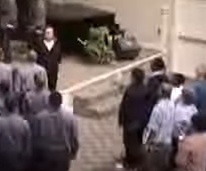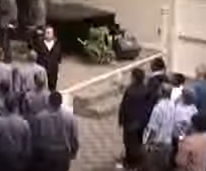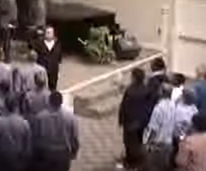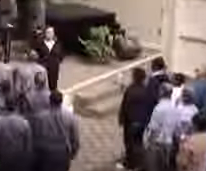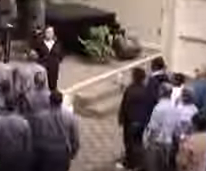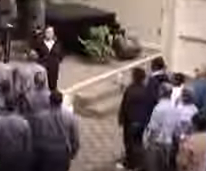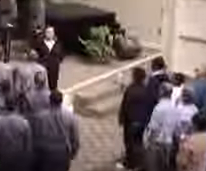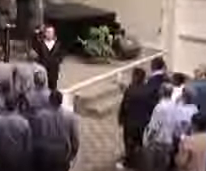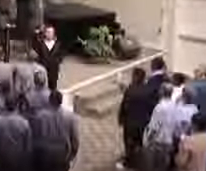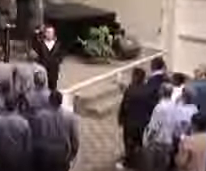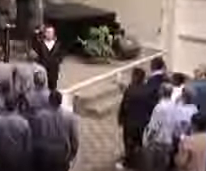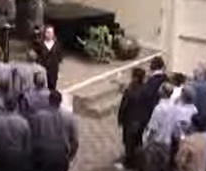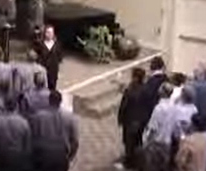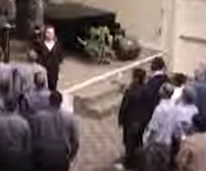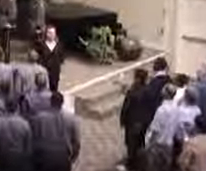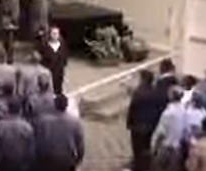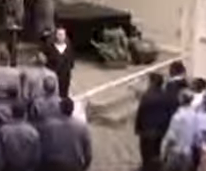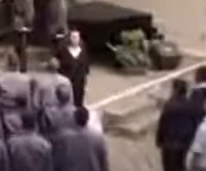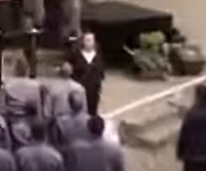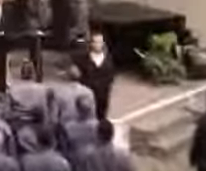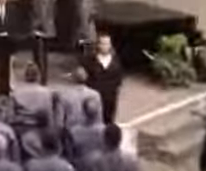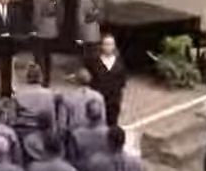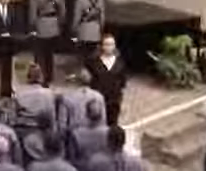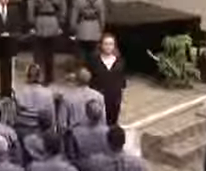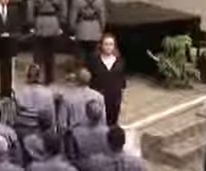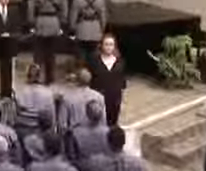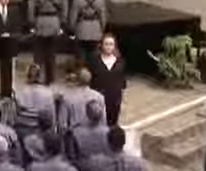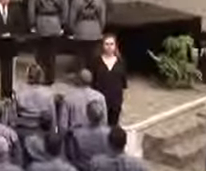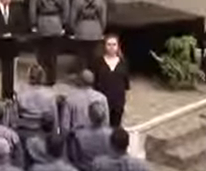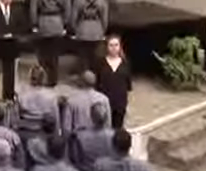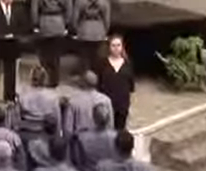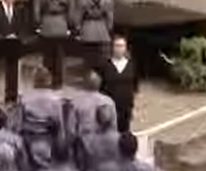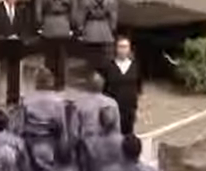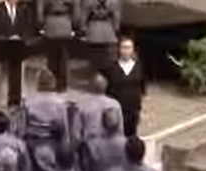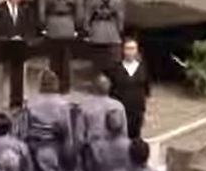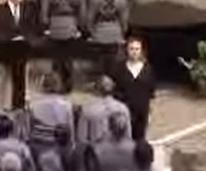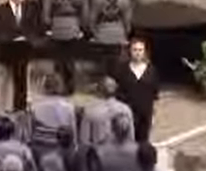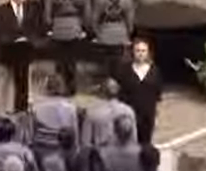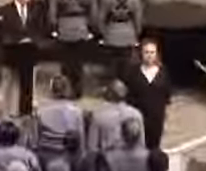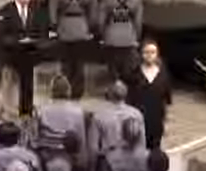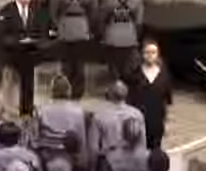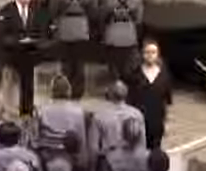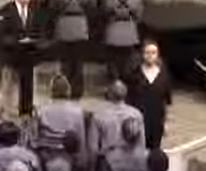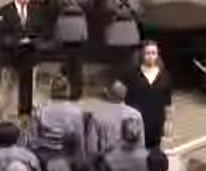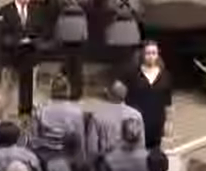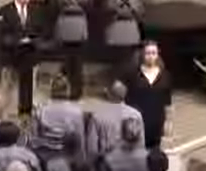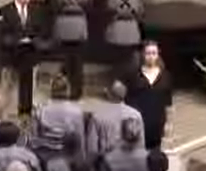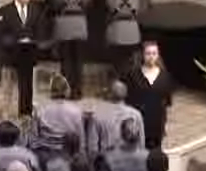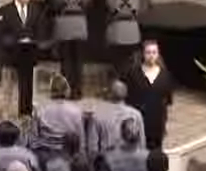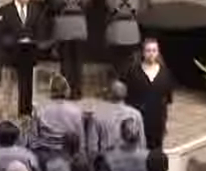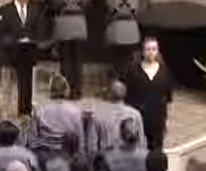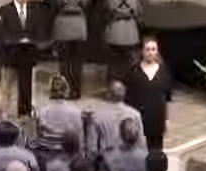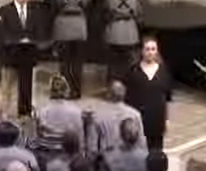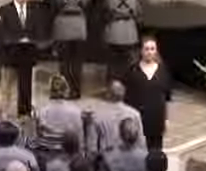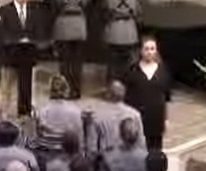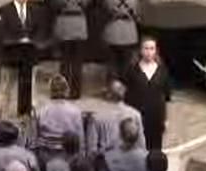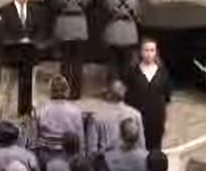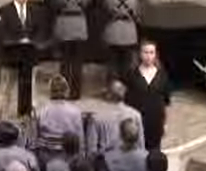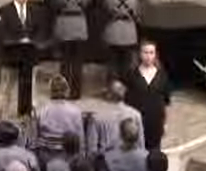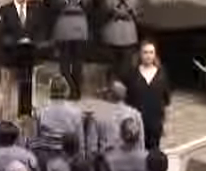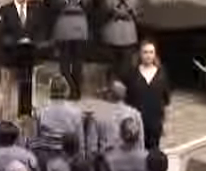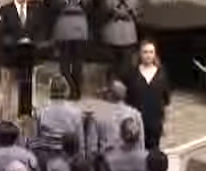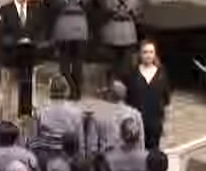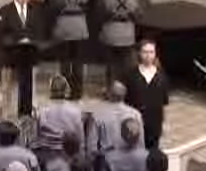All right. Face. Mommy! Retreat. Mommy!